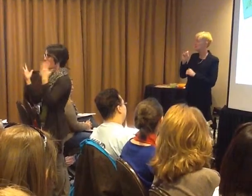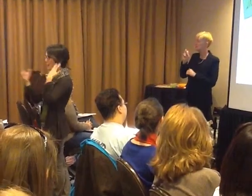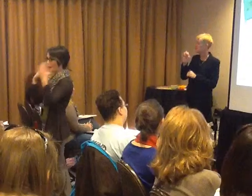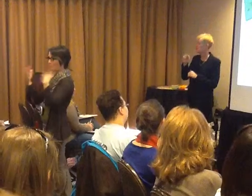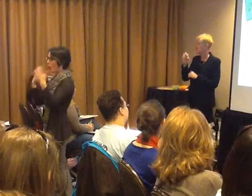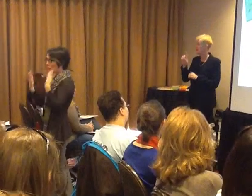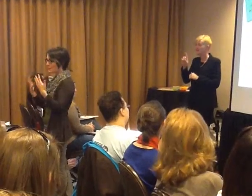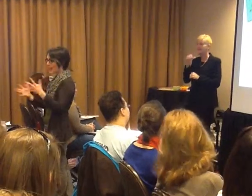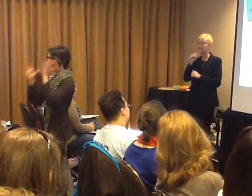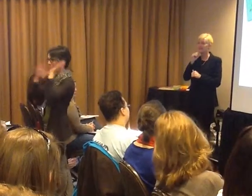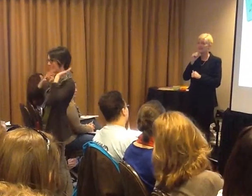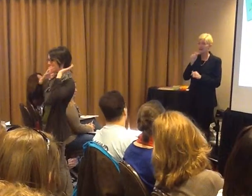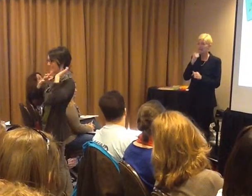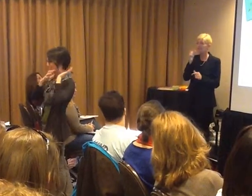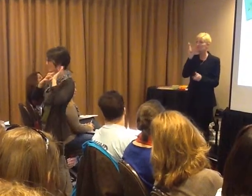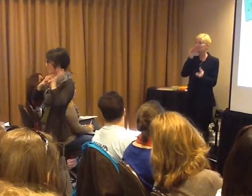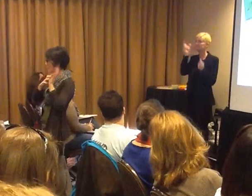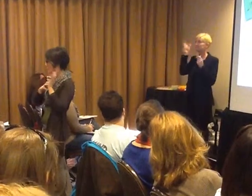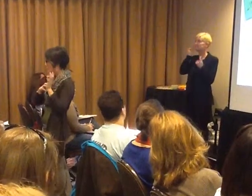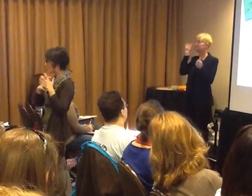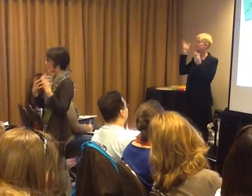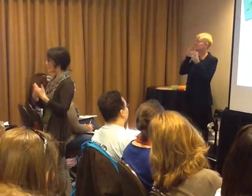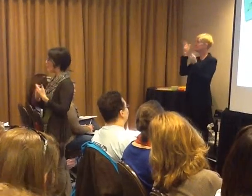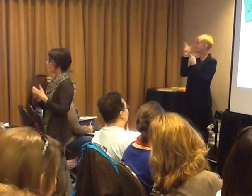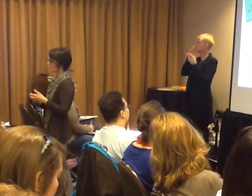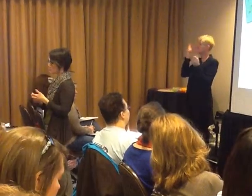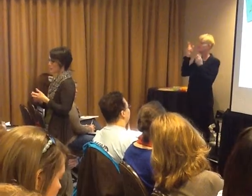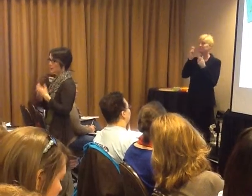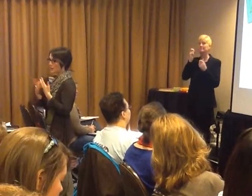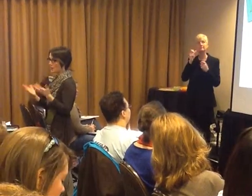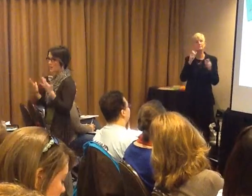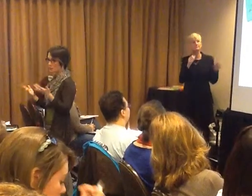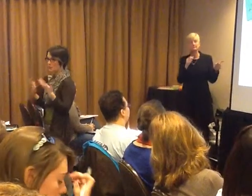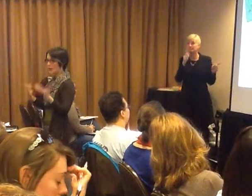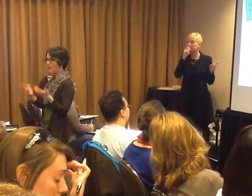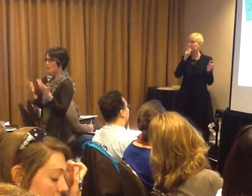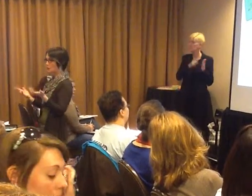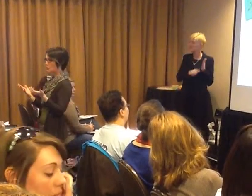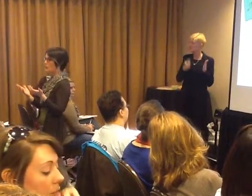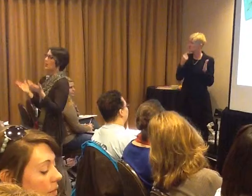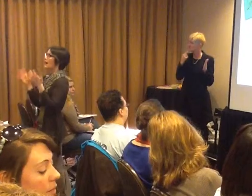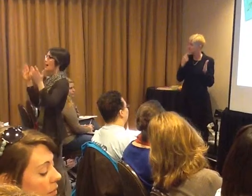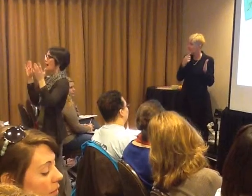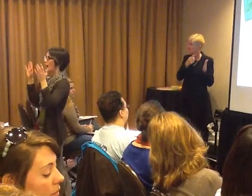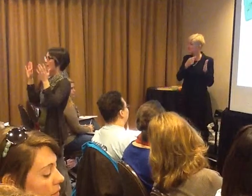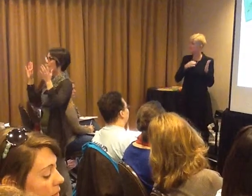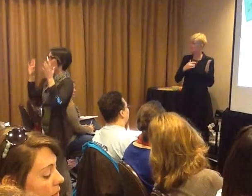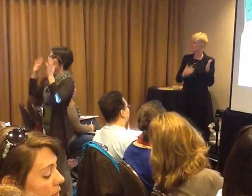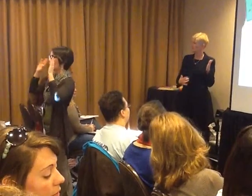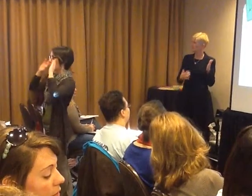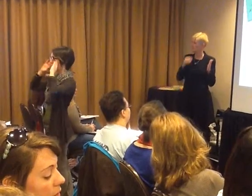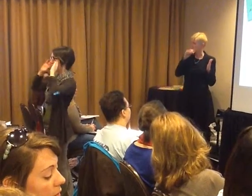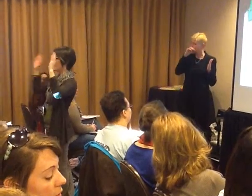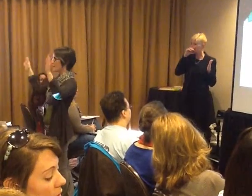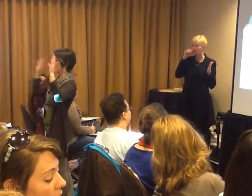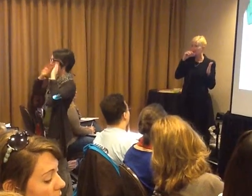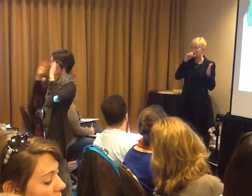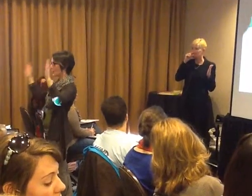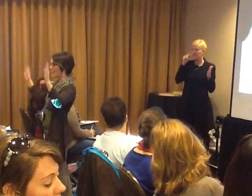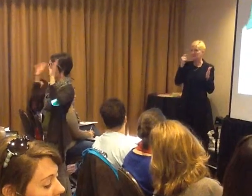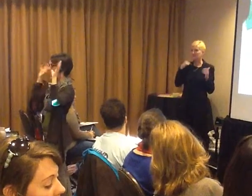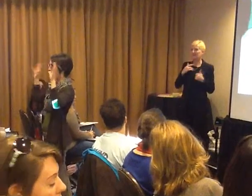so part of that is this information that came out of this research, that they do tend to look in